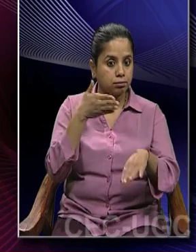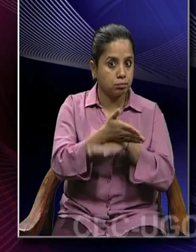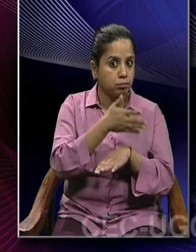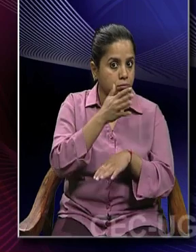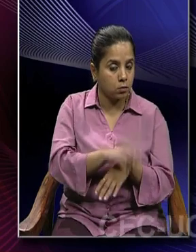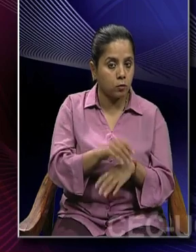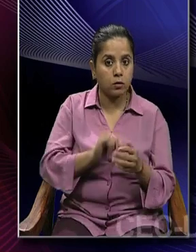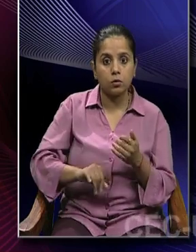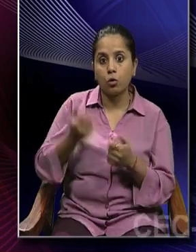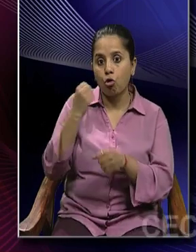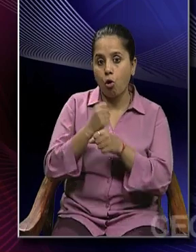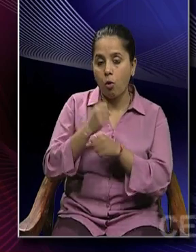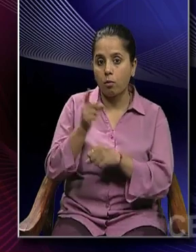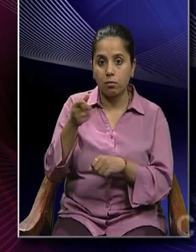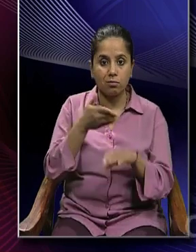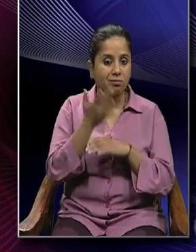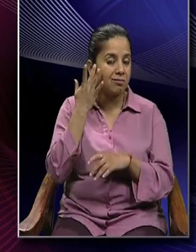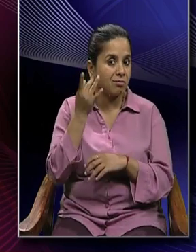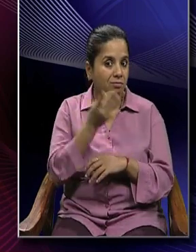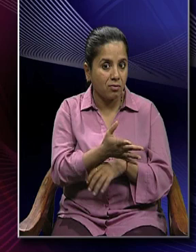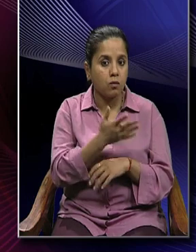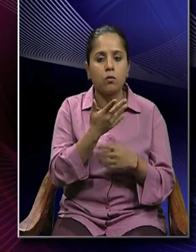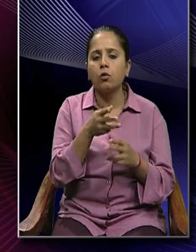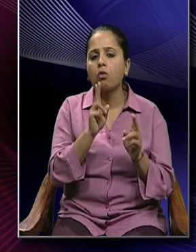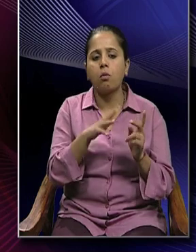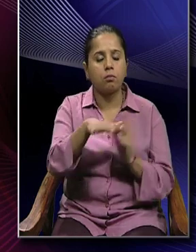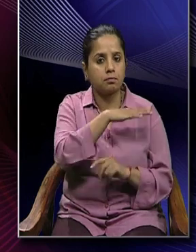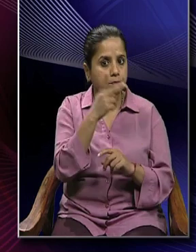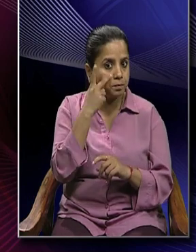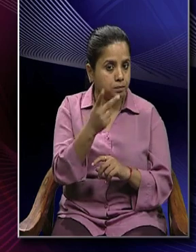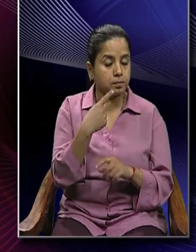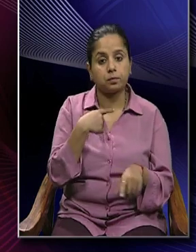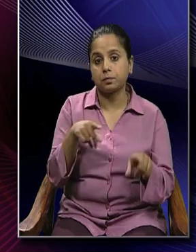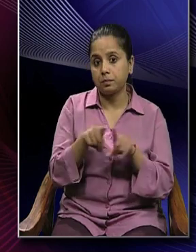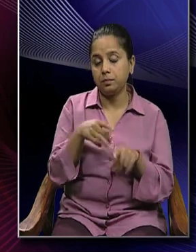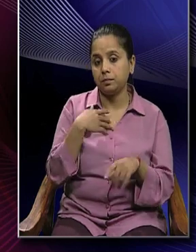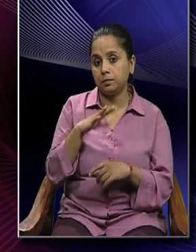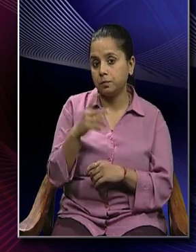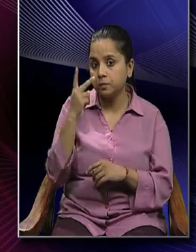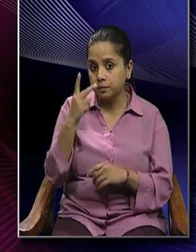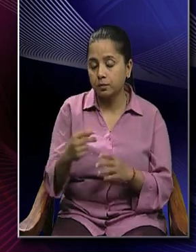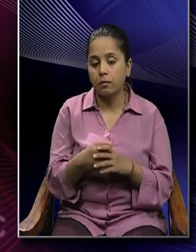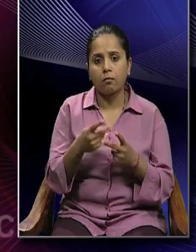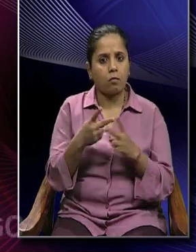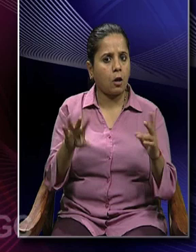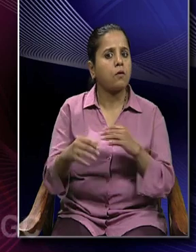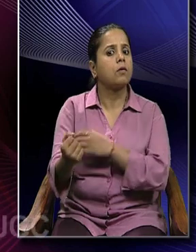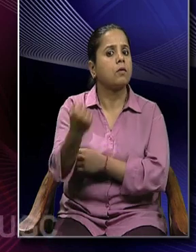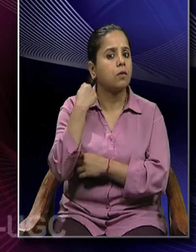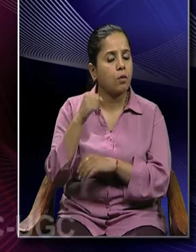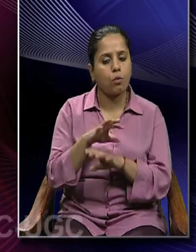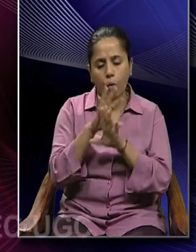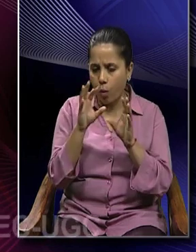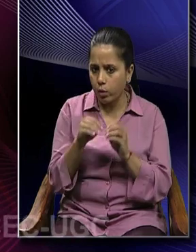the state in the normal circumstances. And we also see that various rights, all these